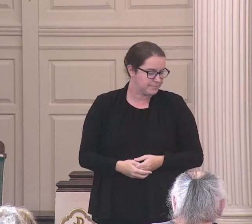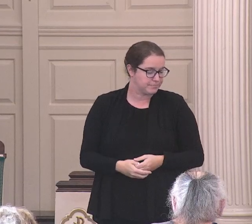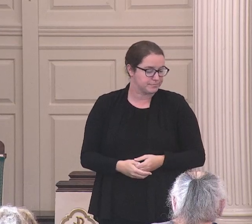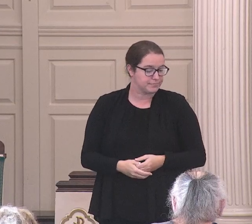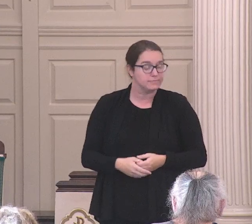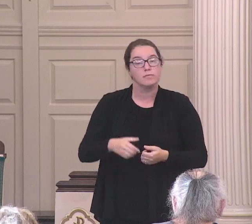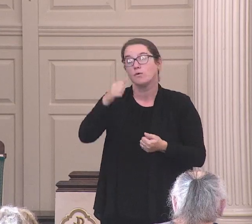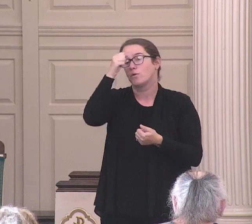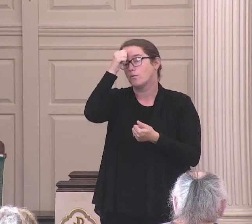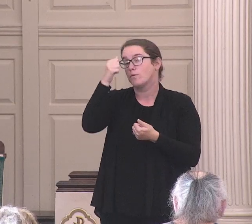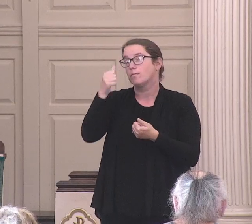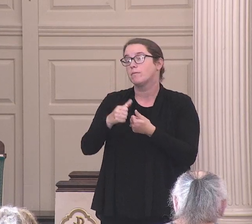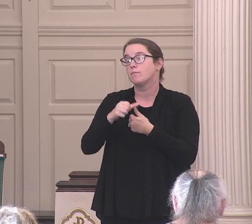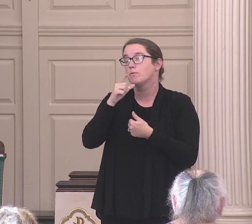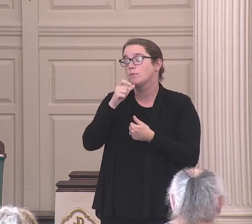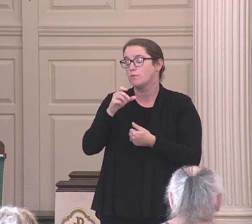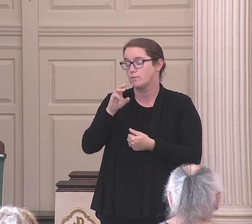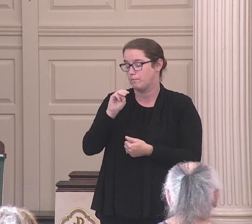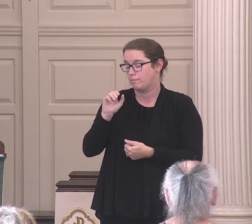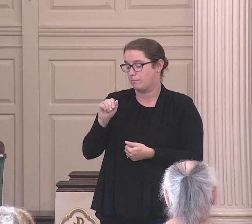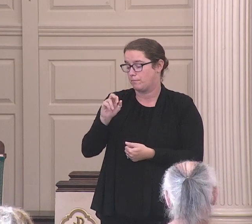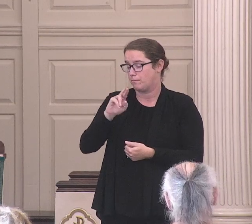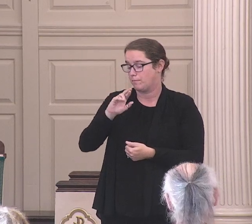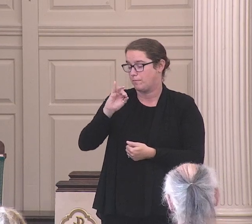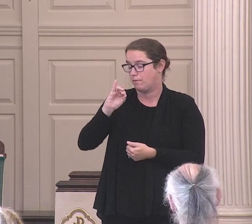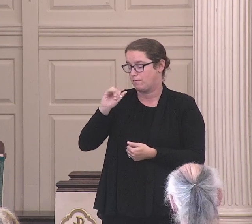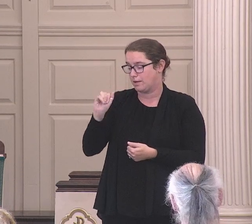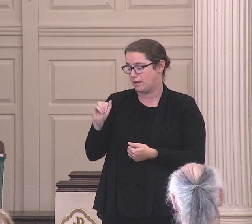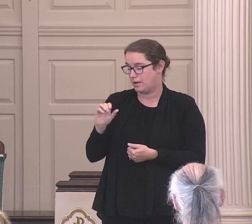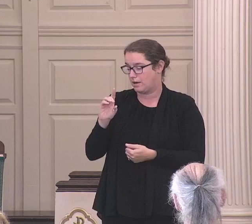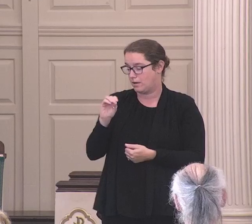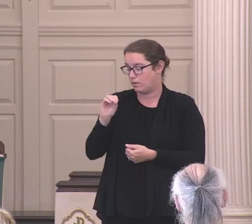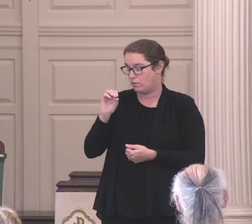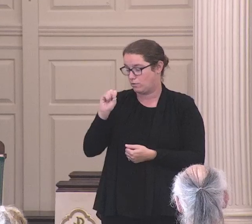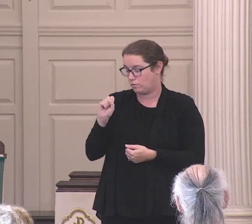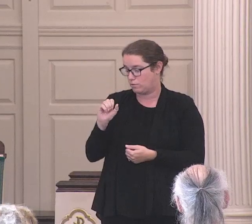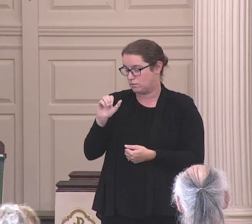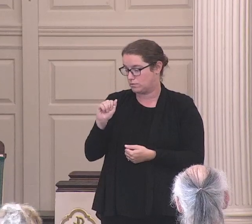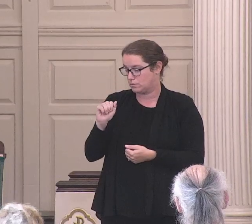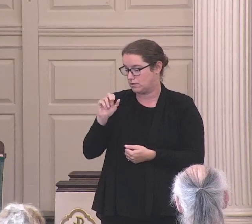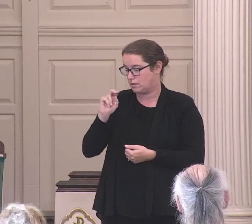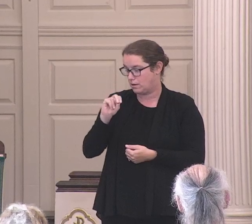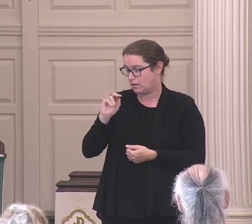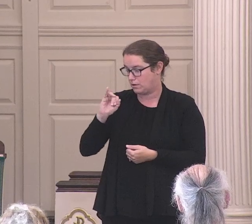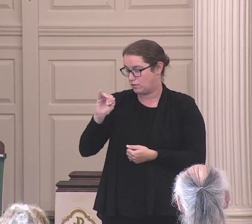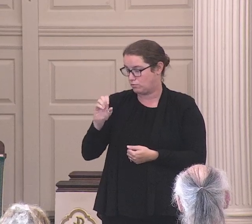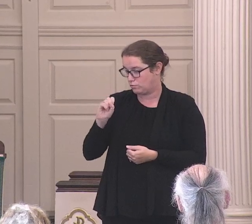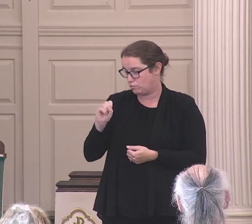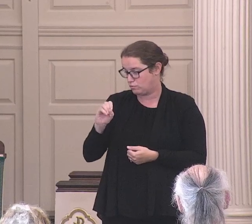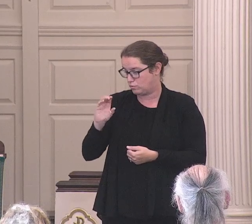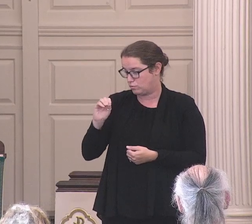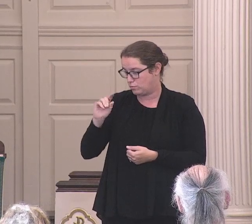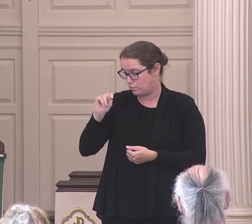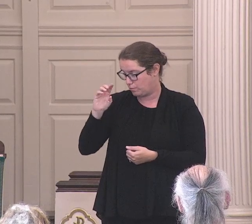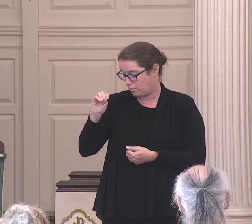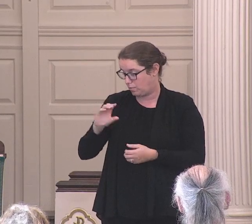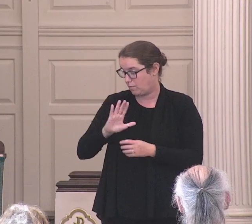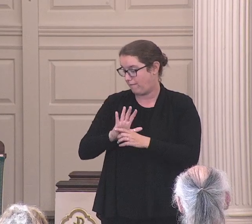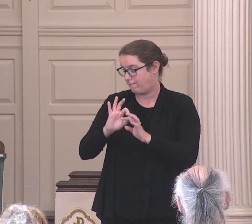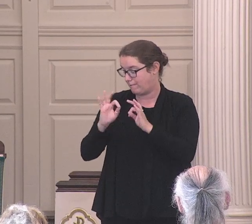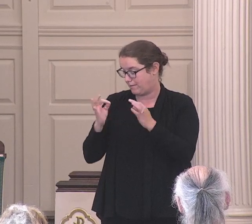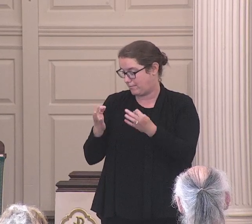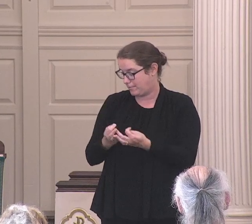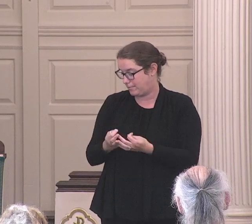We remember Maria dos Anjos Couto and family, for whom this Mass is being